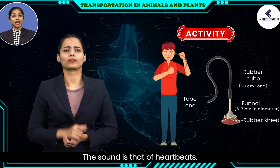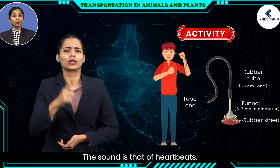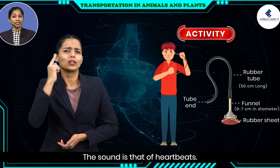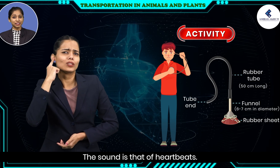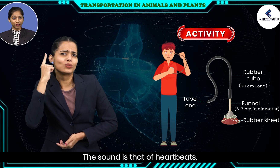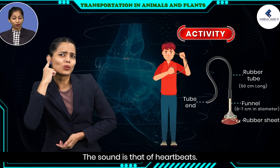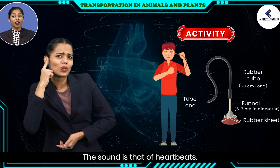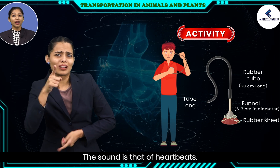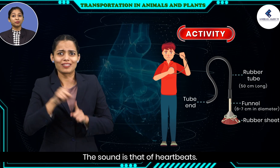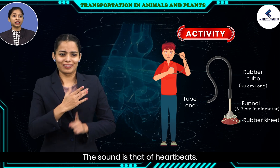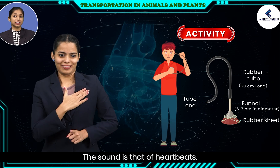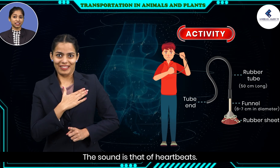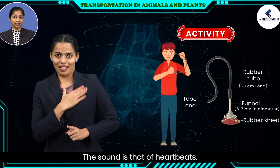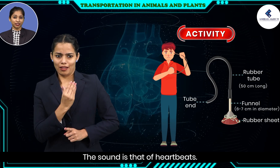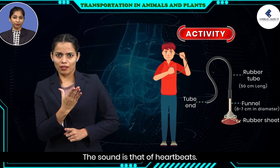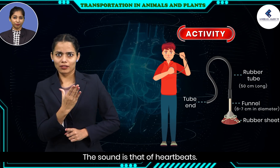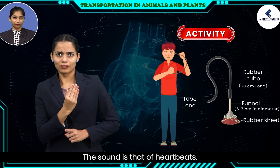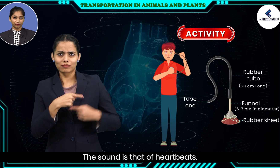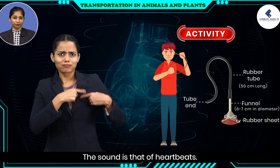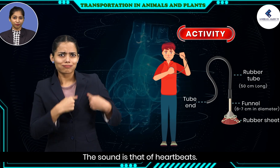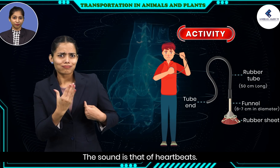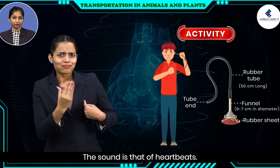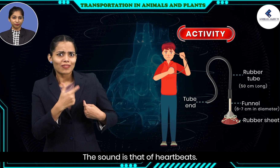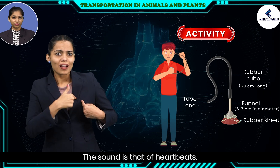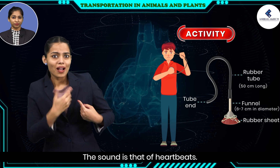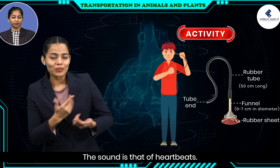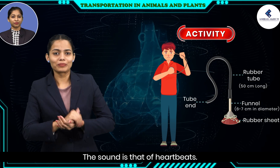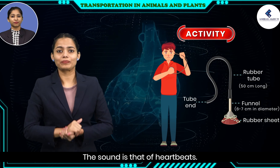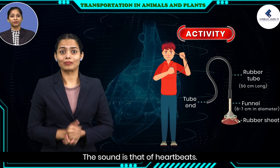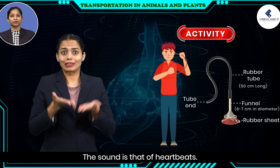The sound is that of heartbeats.